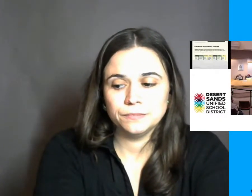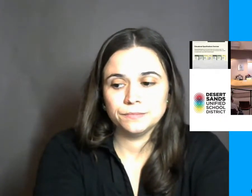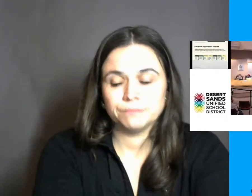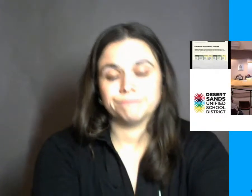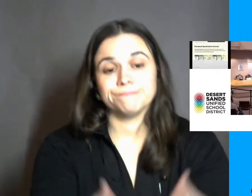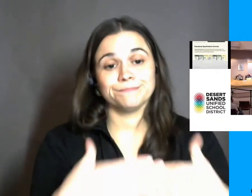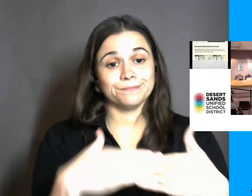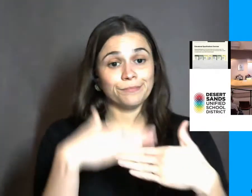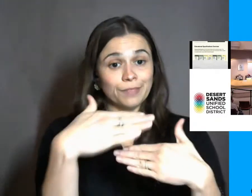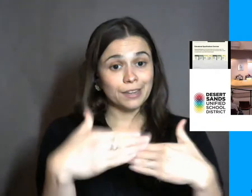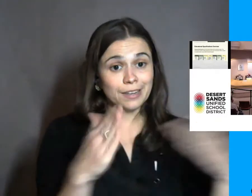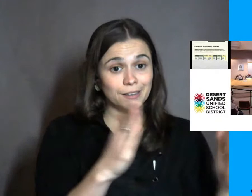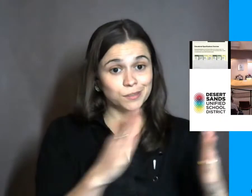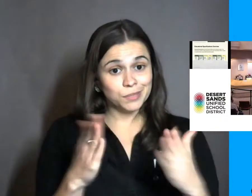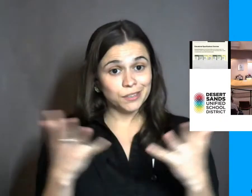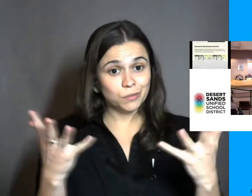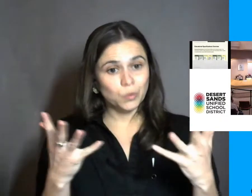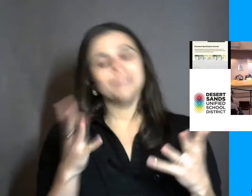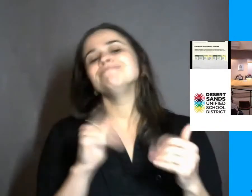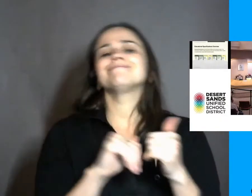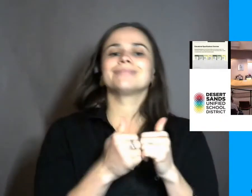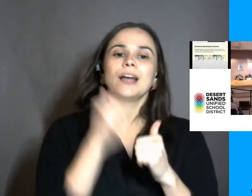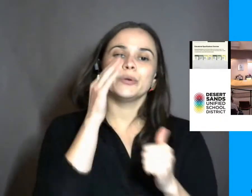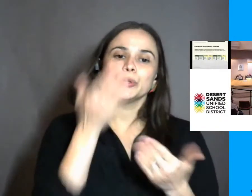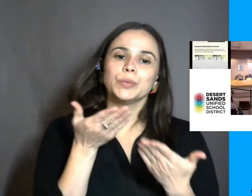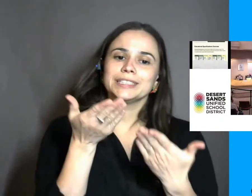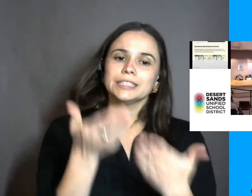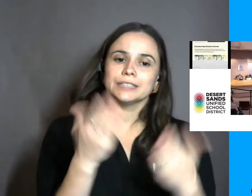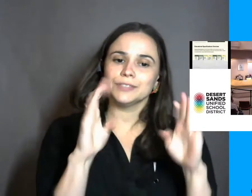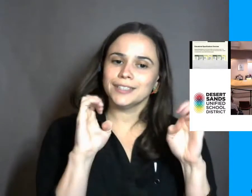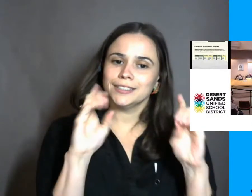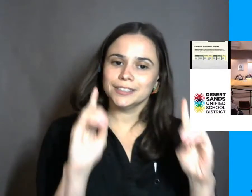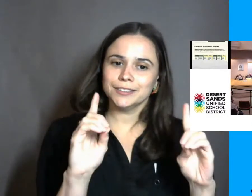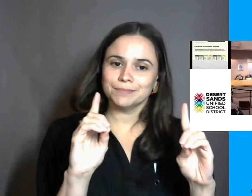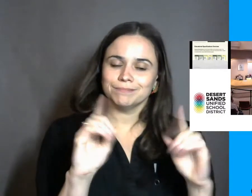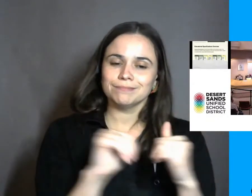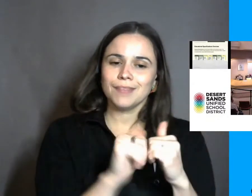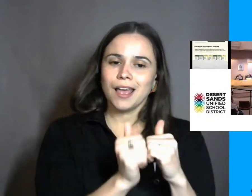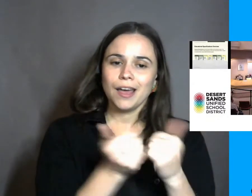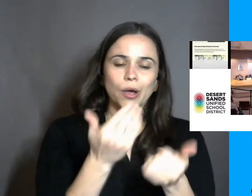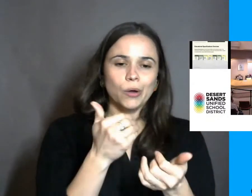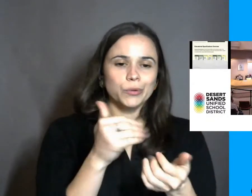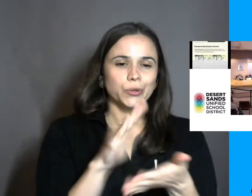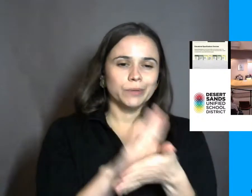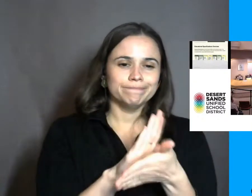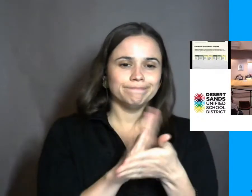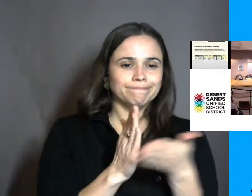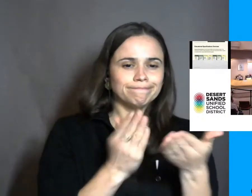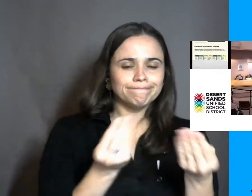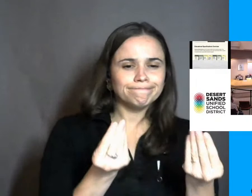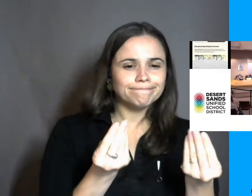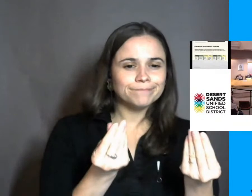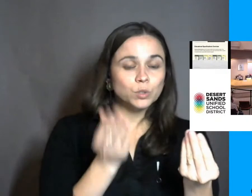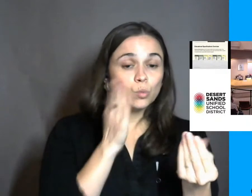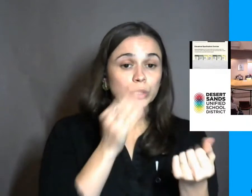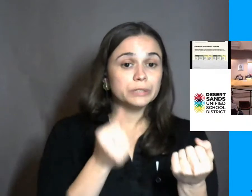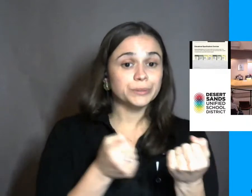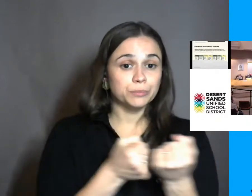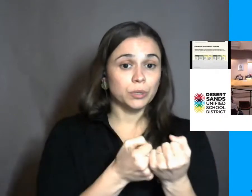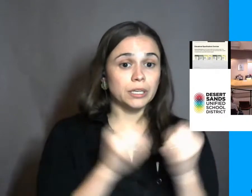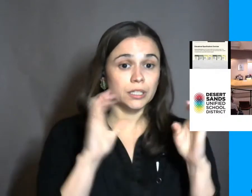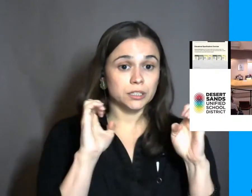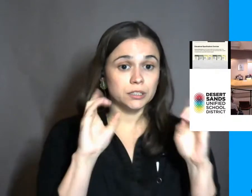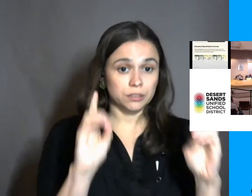your facilities. Your facility should really support your ability to deliver that education. And that's what we're doing. We're identifying the ways in